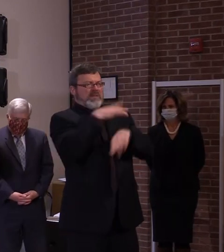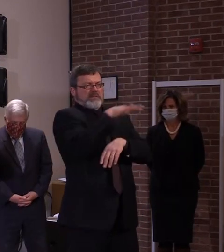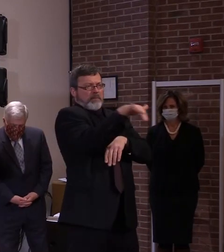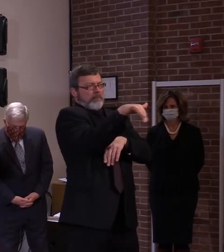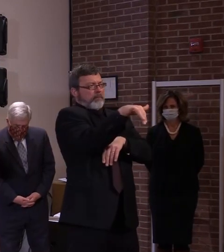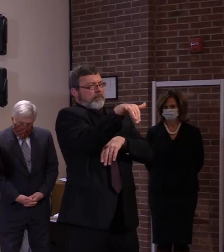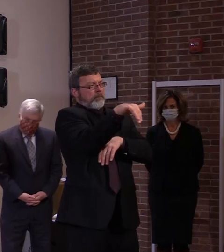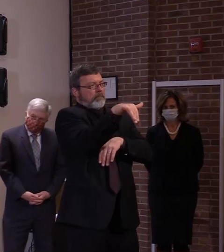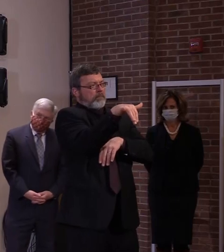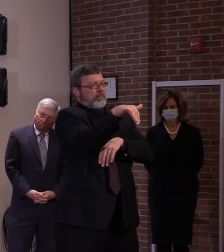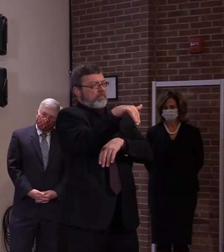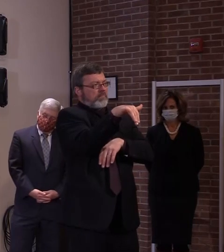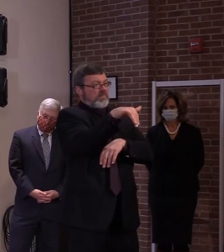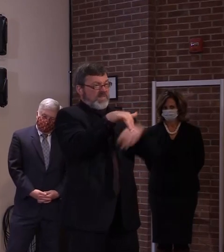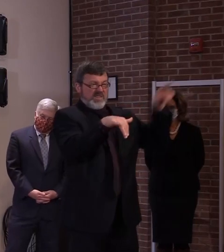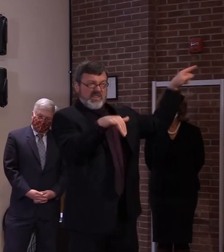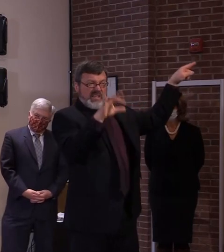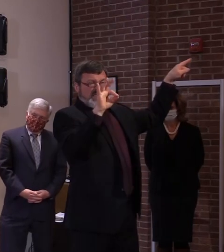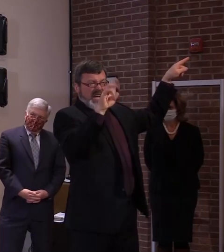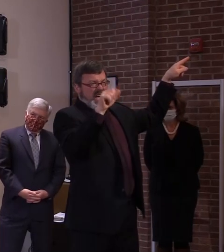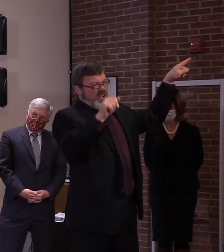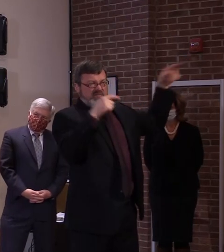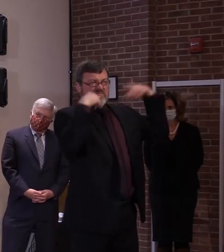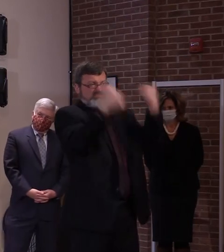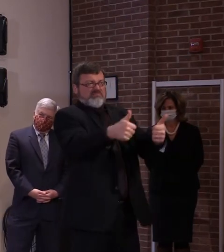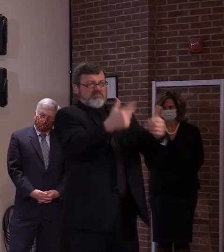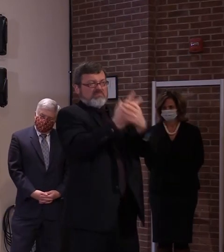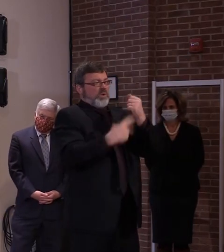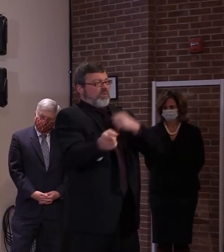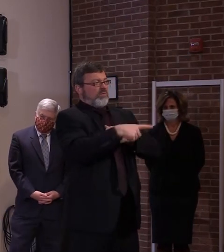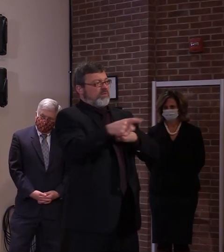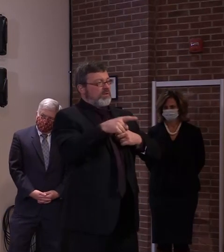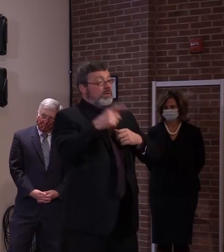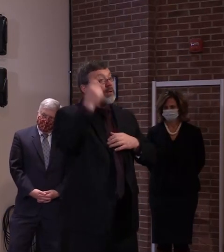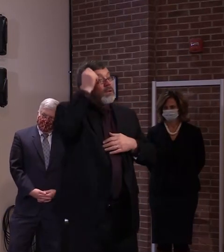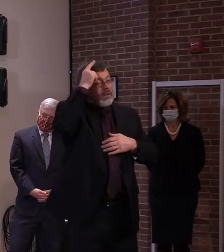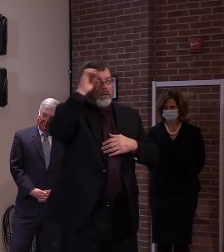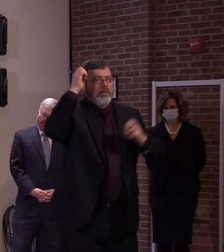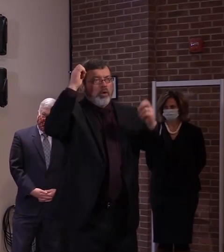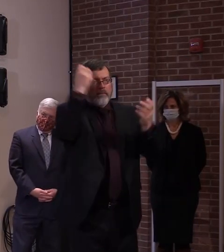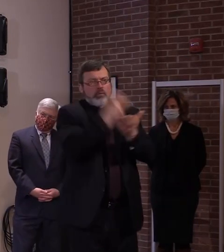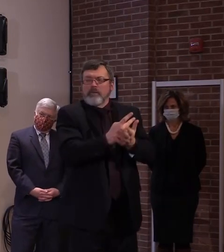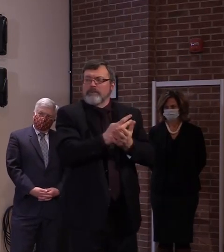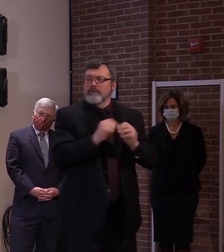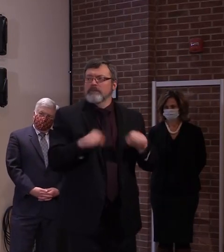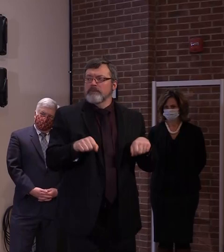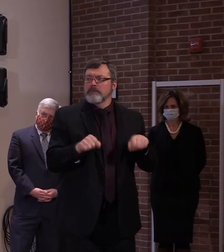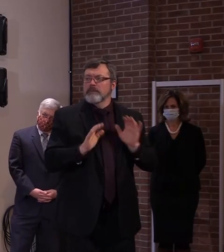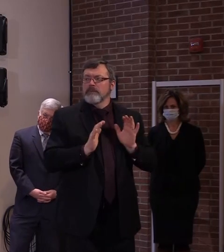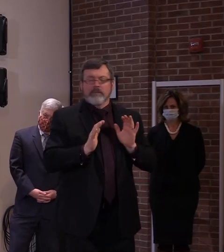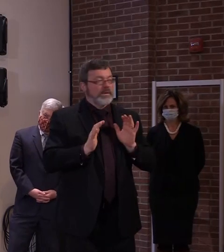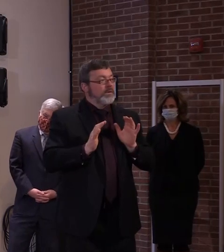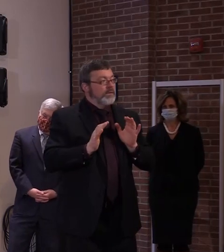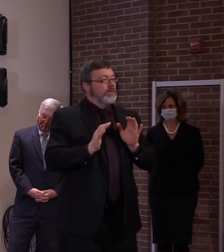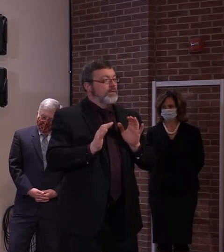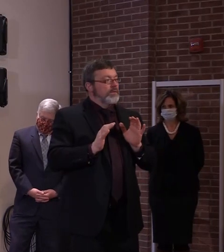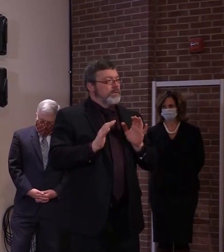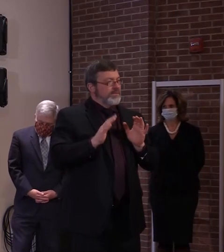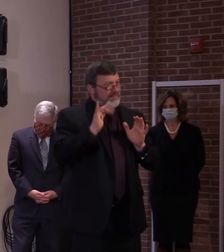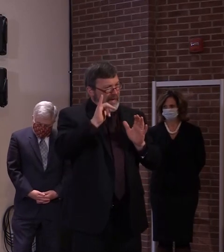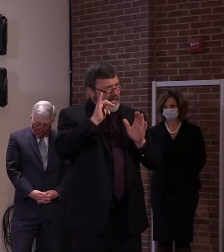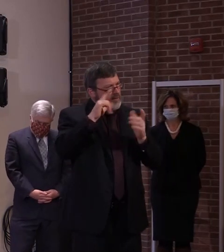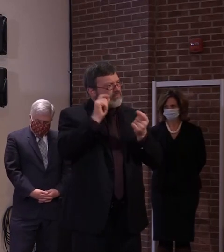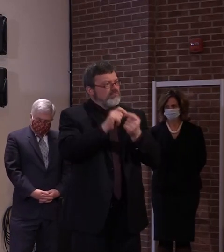test under an EUA because it has sufficient sensitivity and specificity to